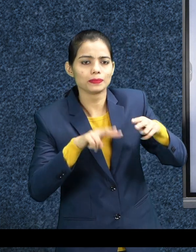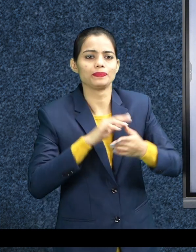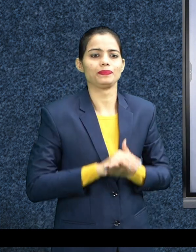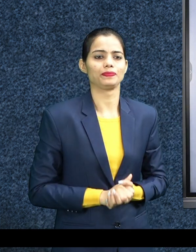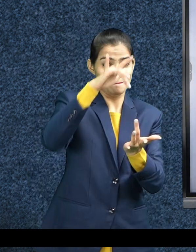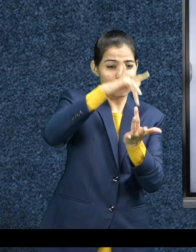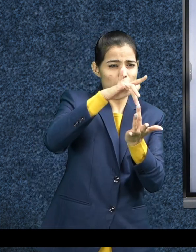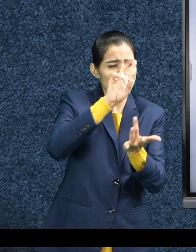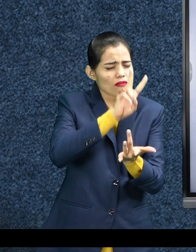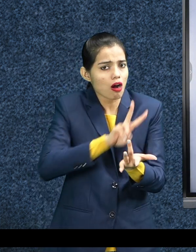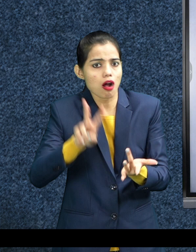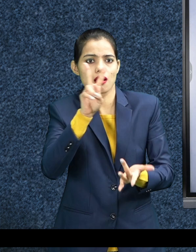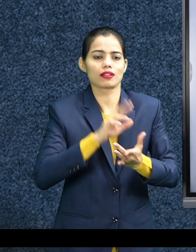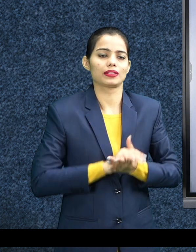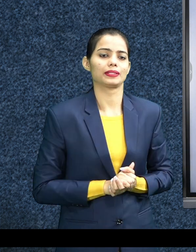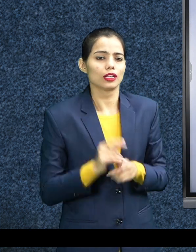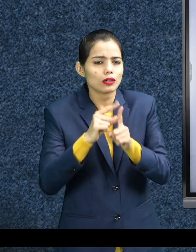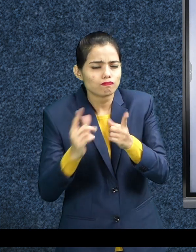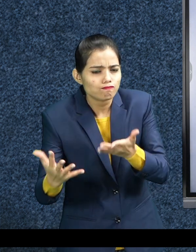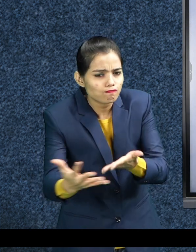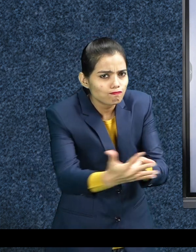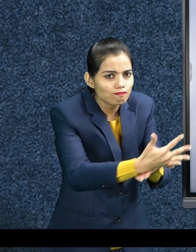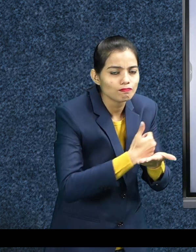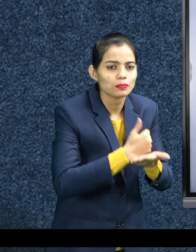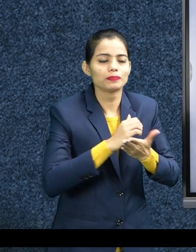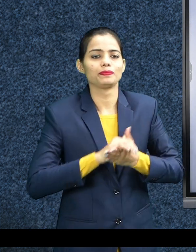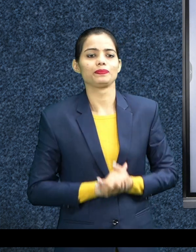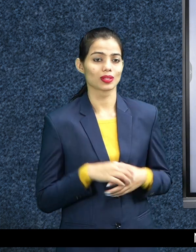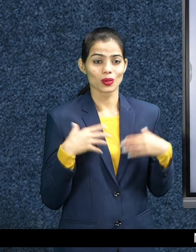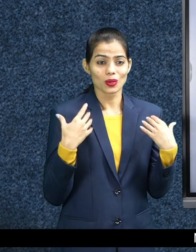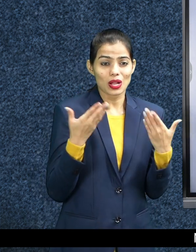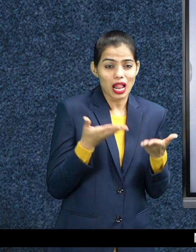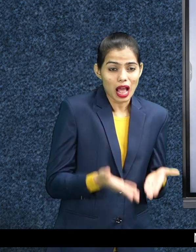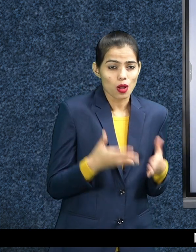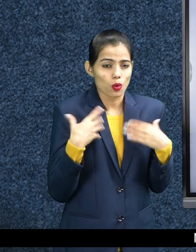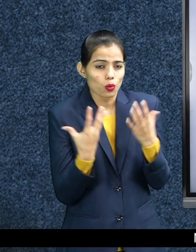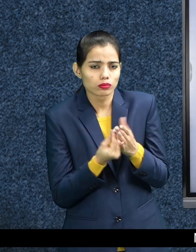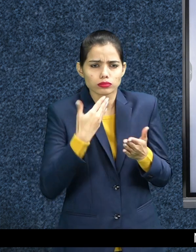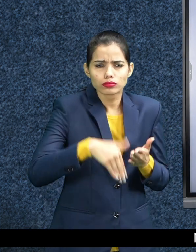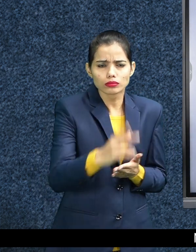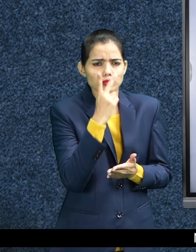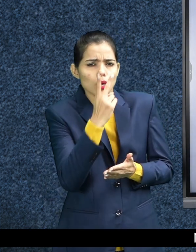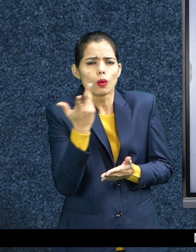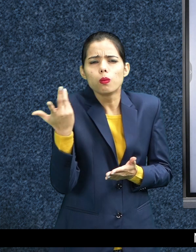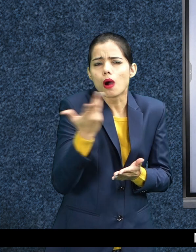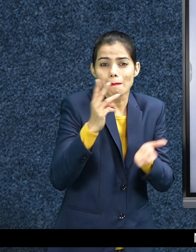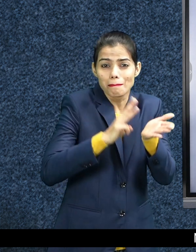observations, middle value, dataset. Now, we will see what is a measure of